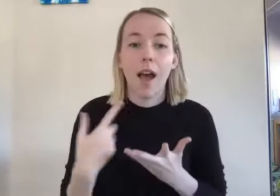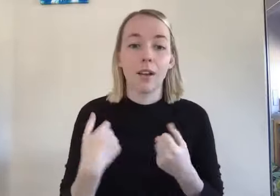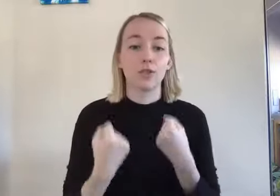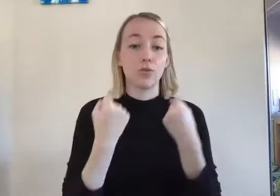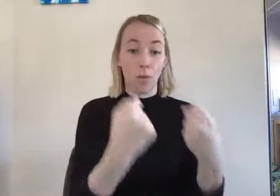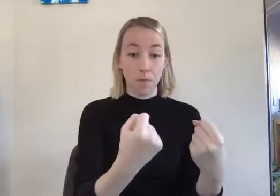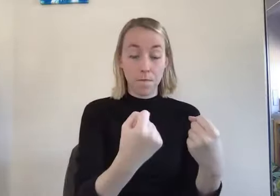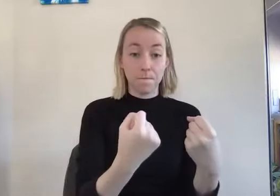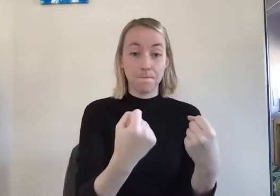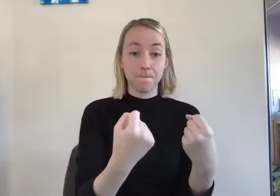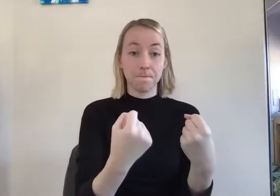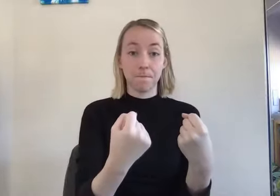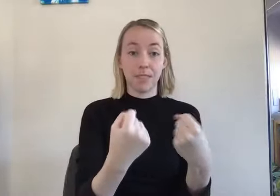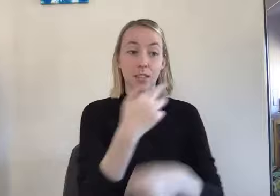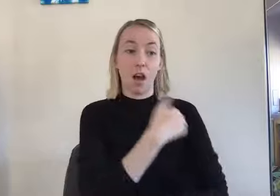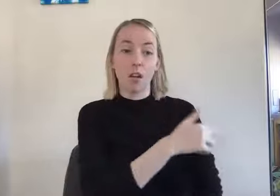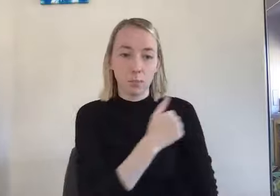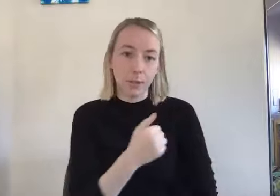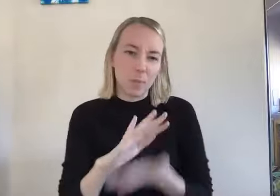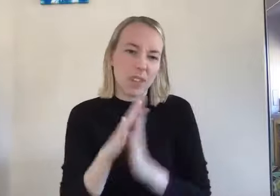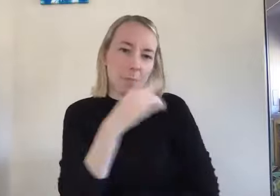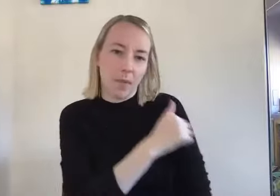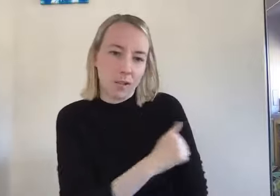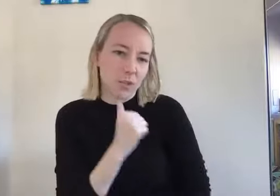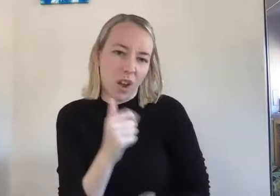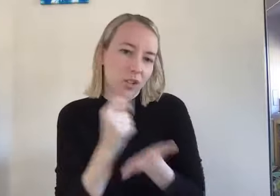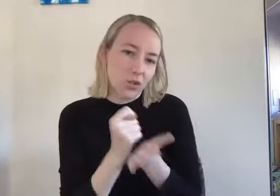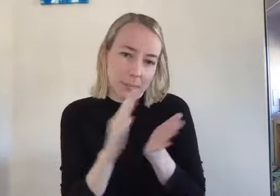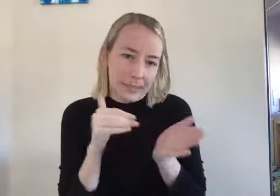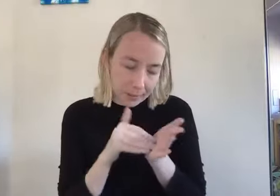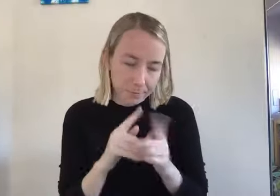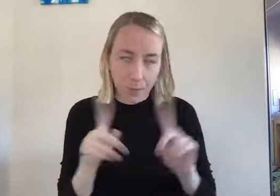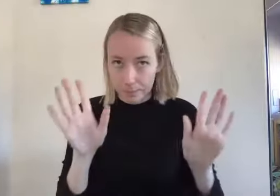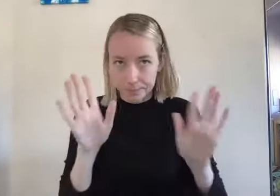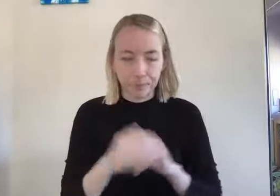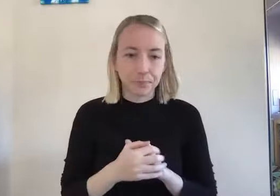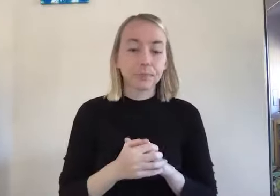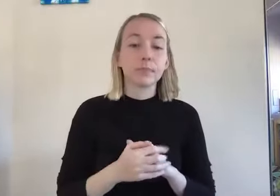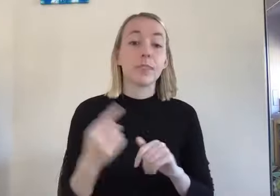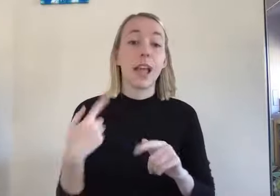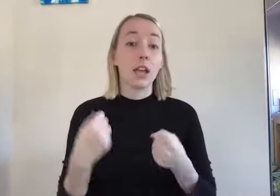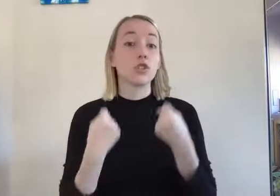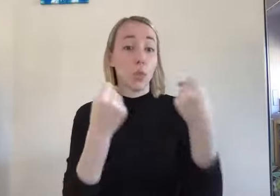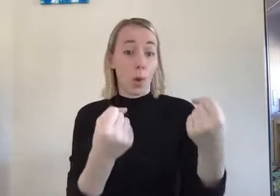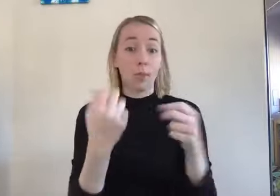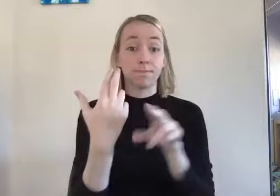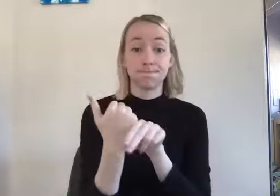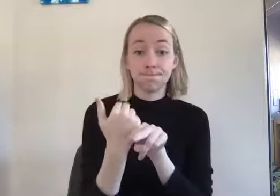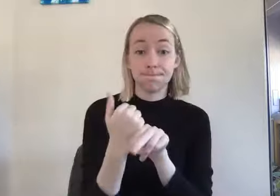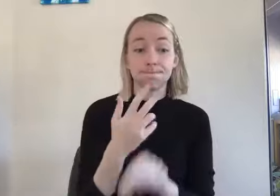that when I drove past that hospital, it had become a hospital, not a treatment center any longer. But when I drove on I-25